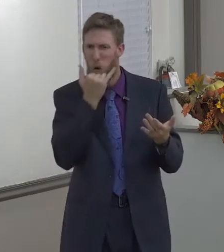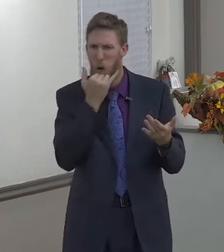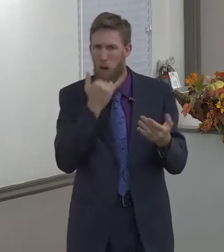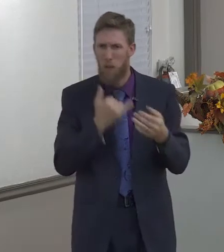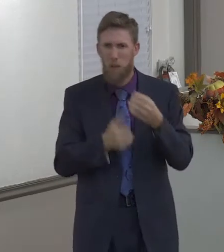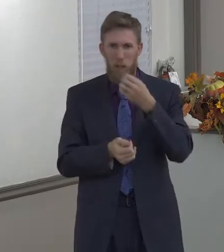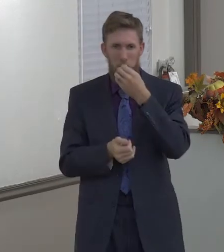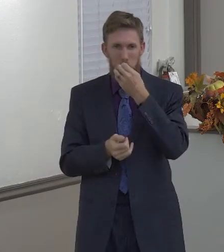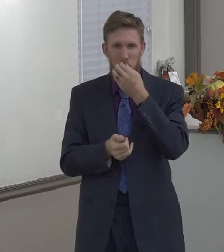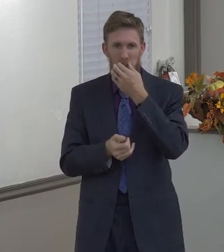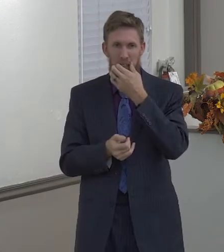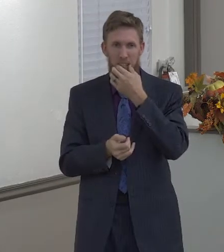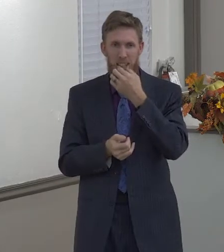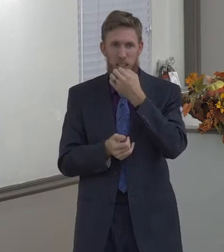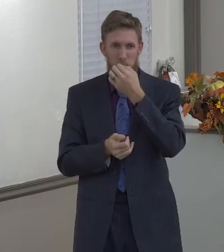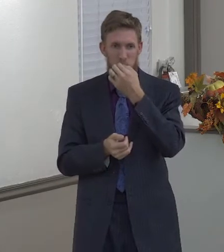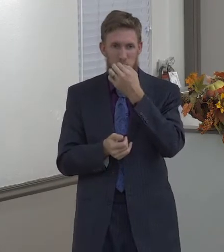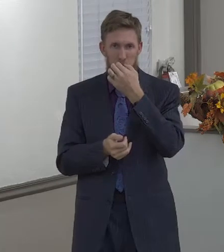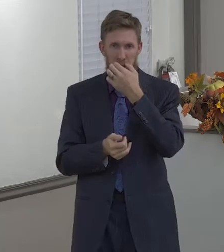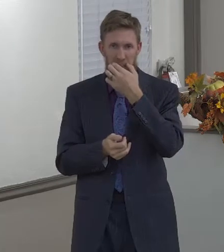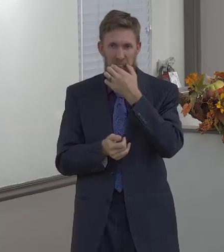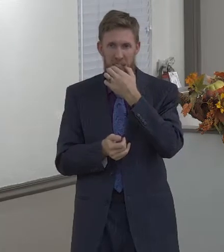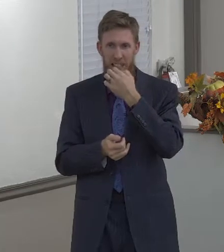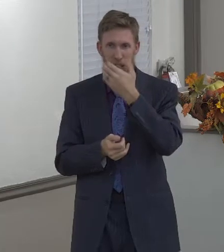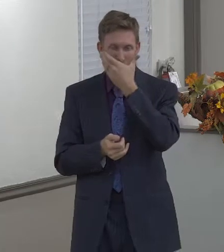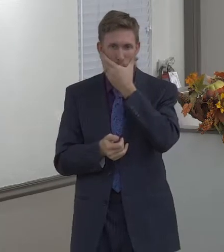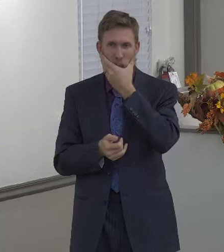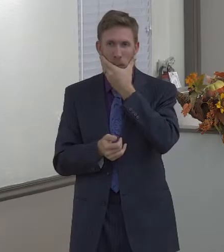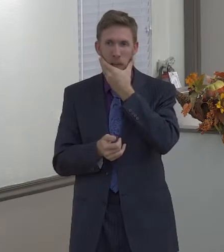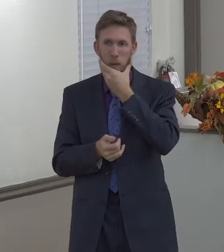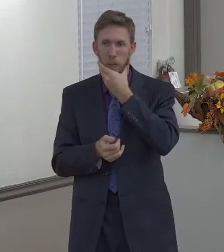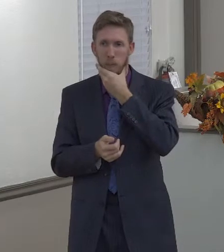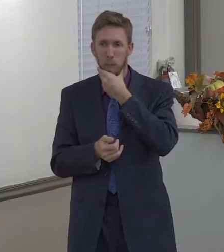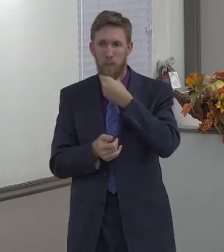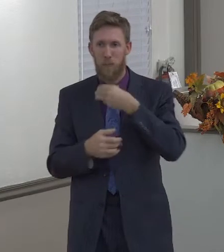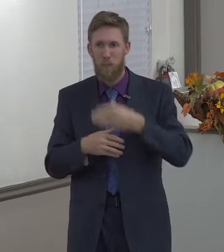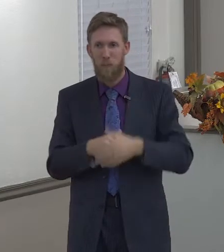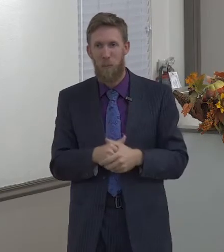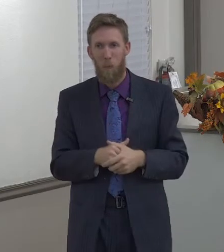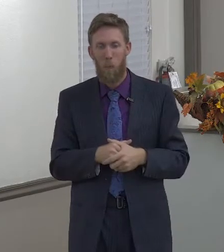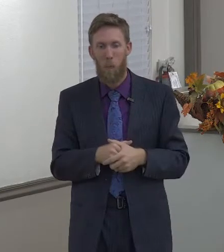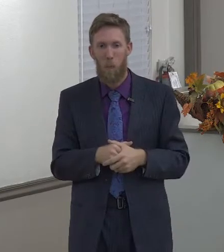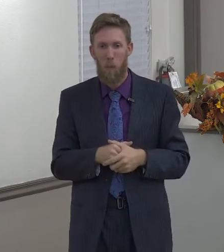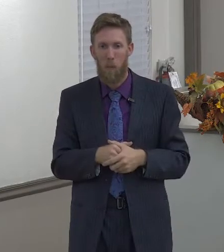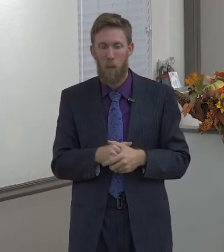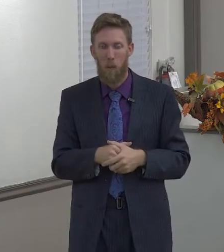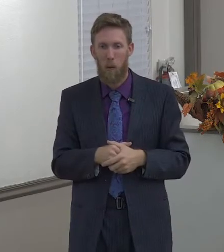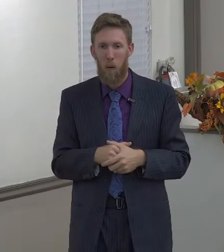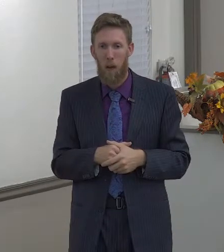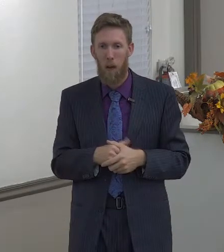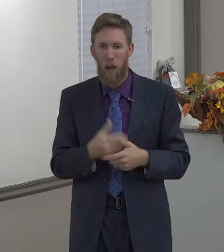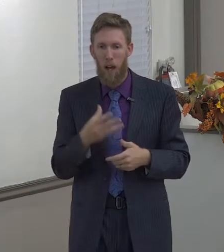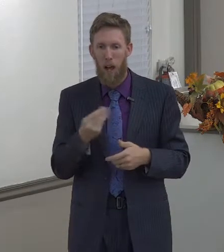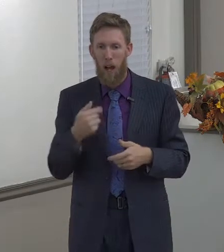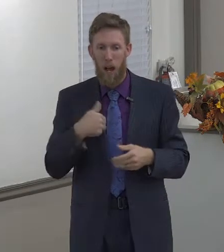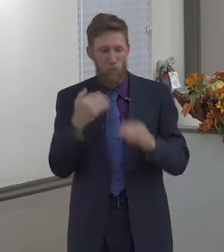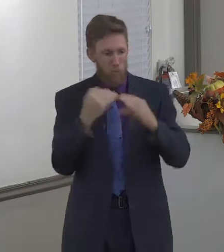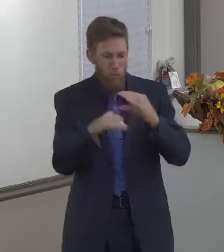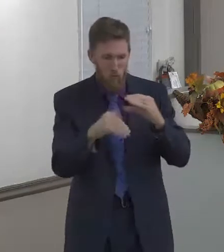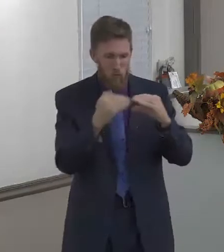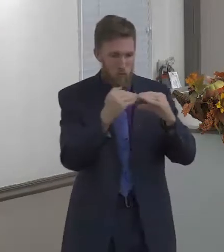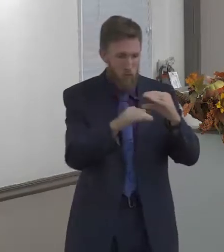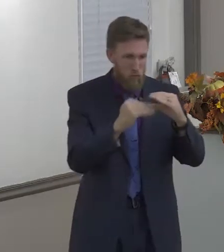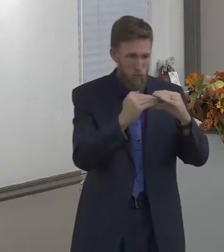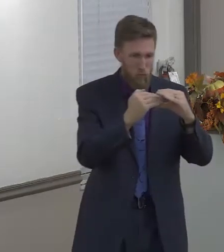response that says, all right, here's the date, 8 o'clock in the morning, be ready. So I was like, all right, 8 o'clock, I took the day off of work, I